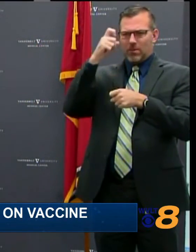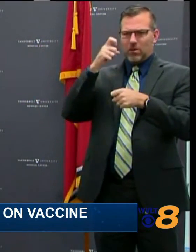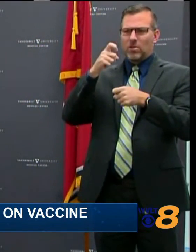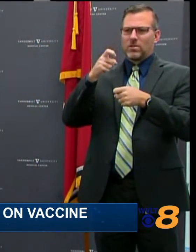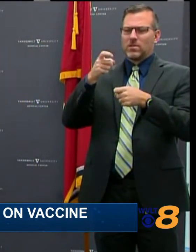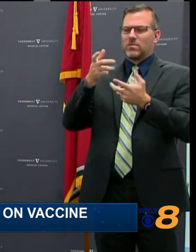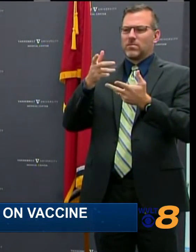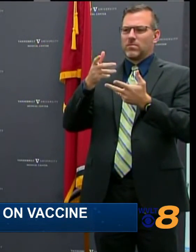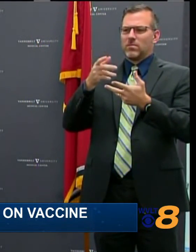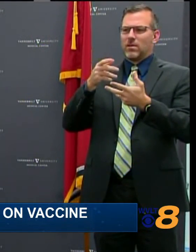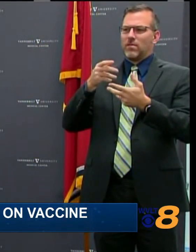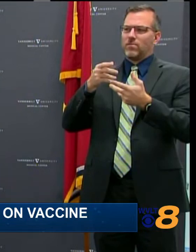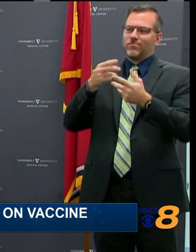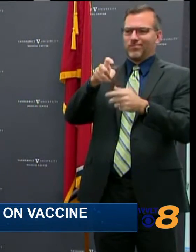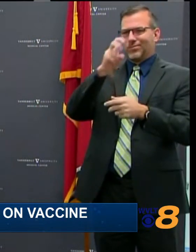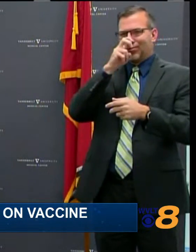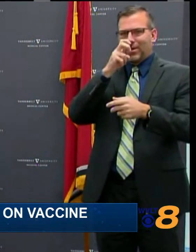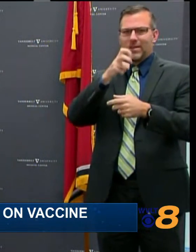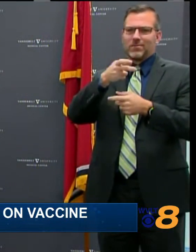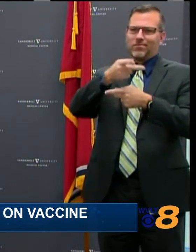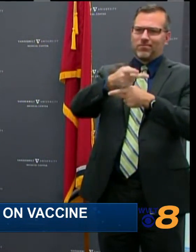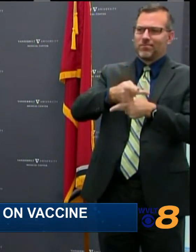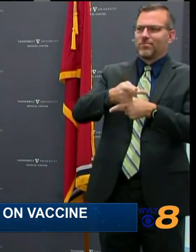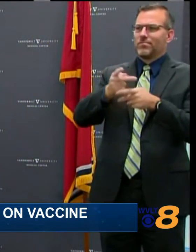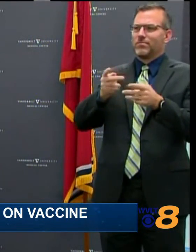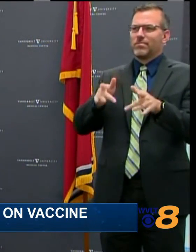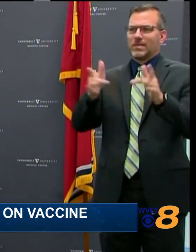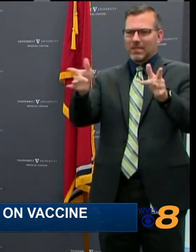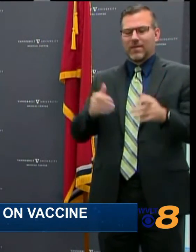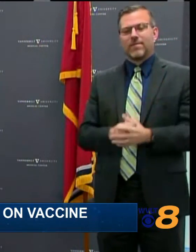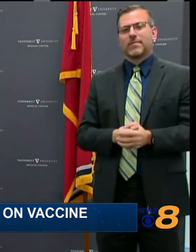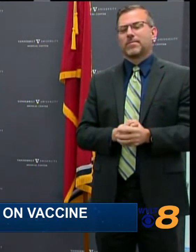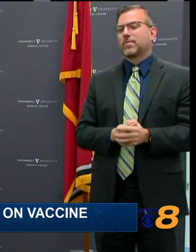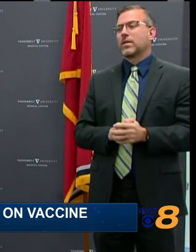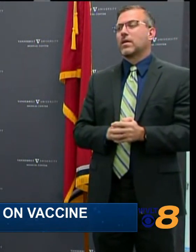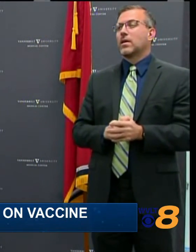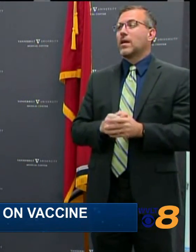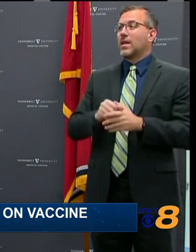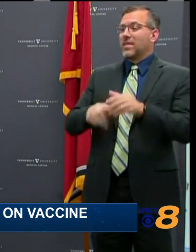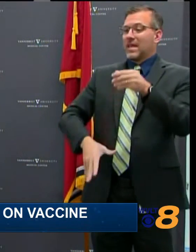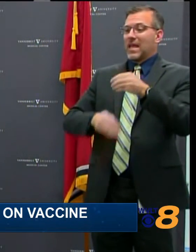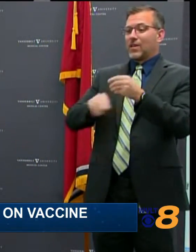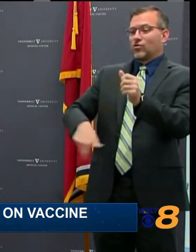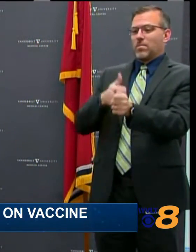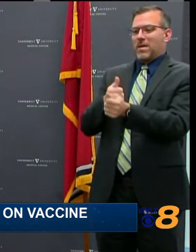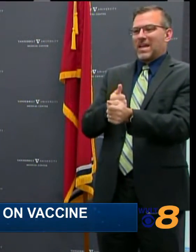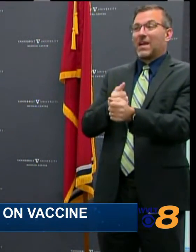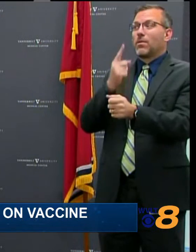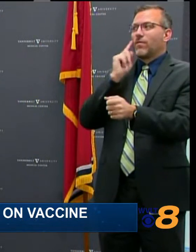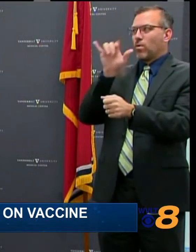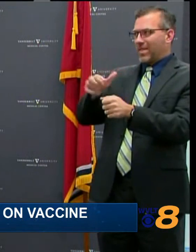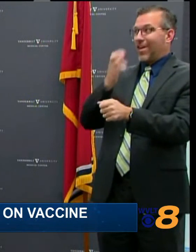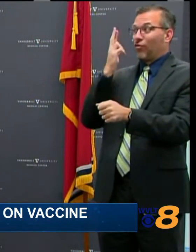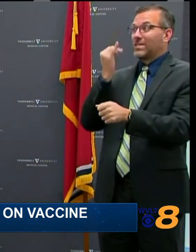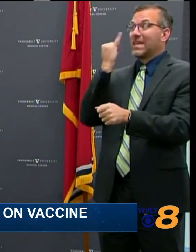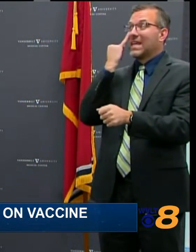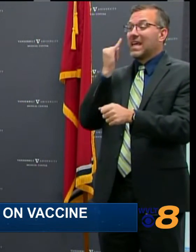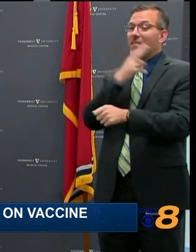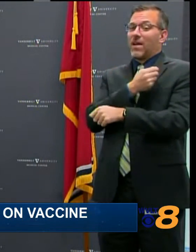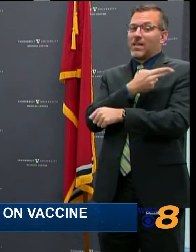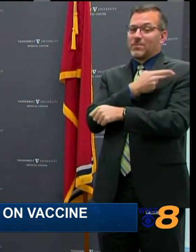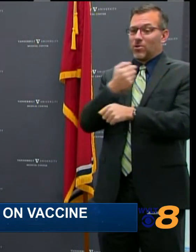The 975 doses that are held in emergency backup are for just that. If a hospital receives a case today